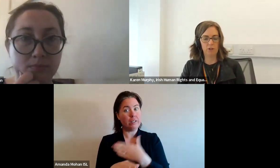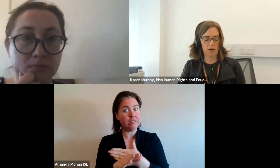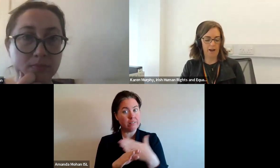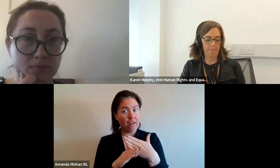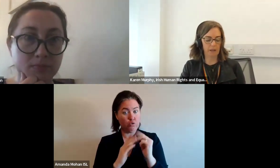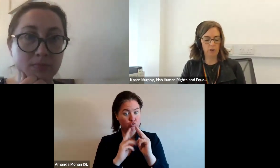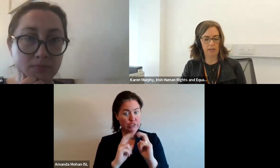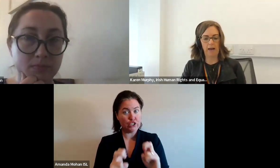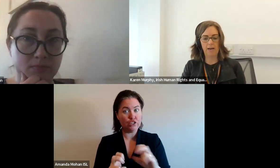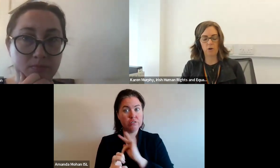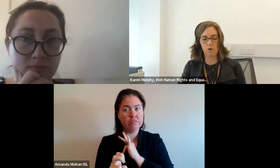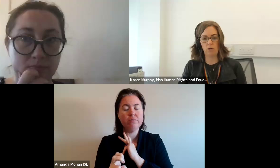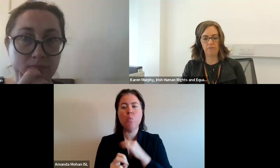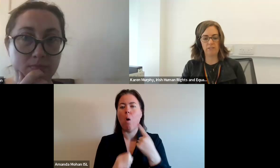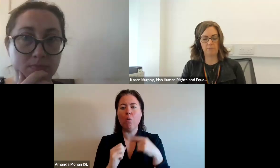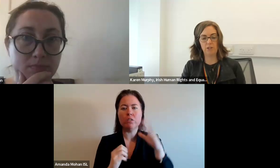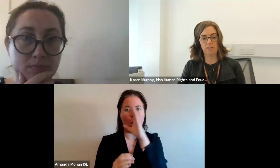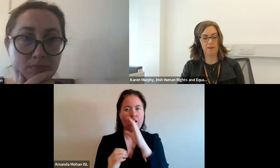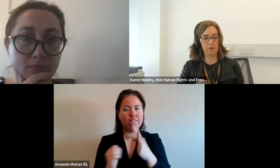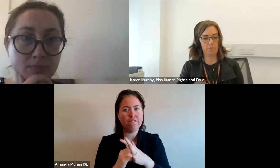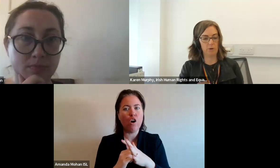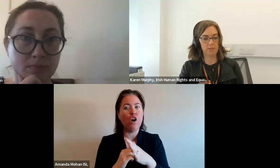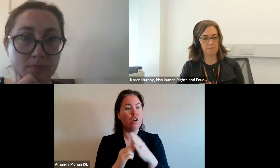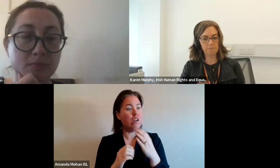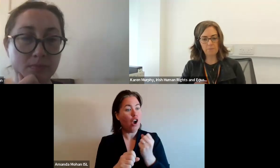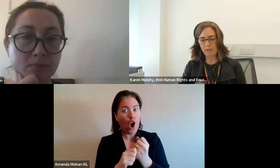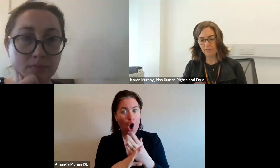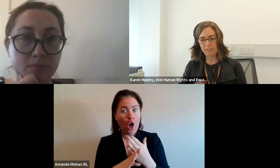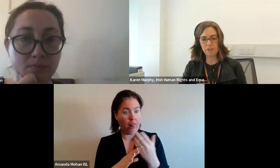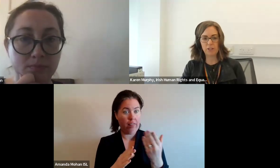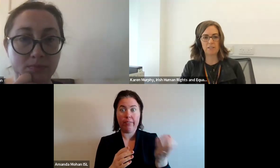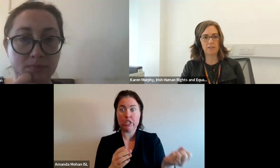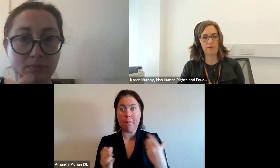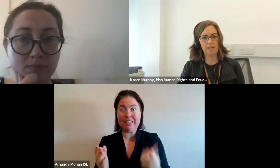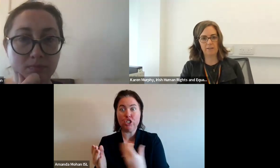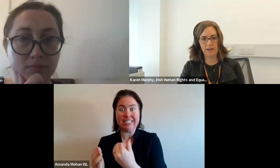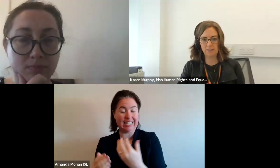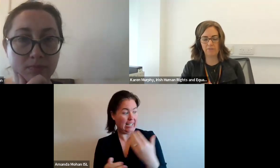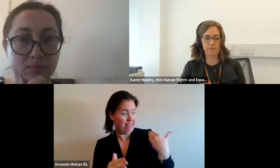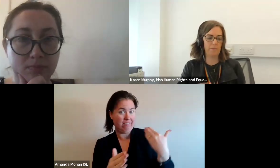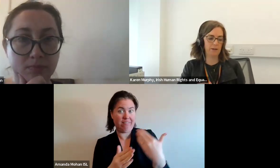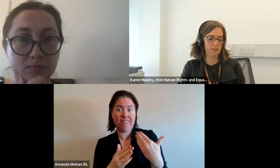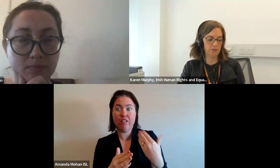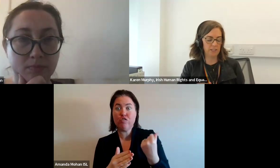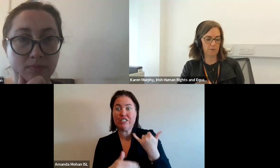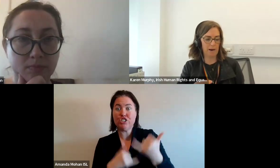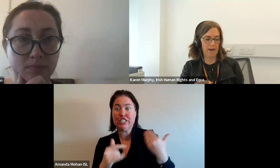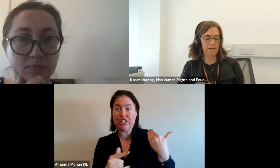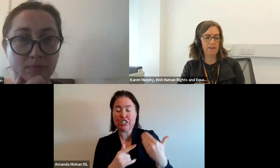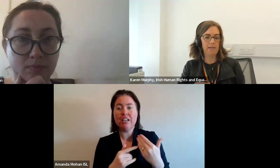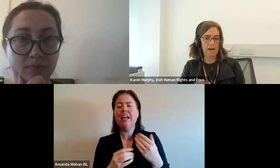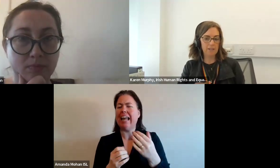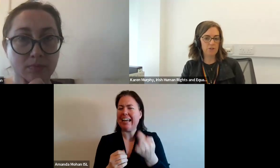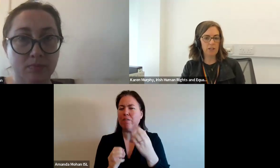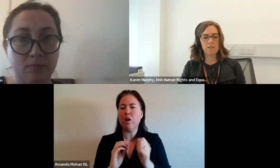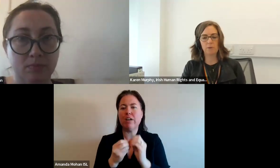very much looking at all of the submissions that have come to us in recent years, including in advance of developing our strategic